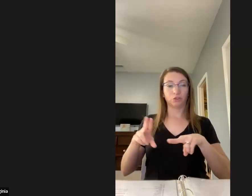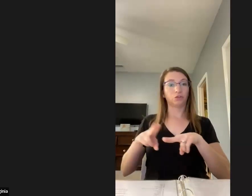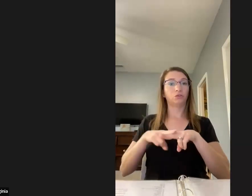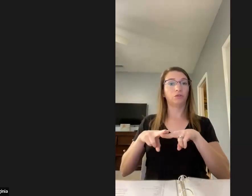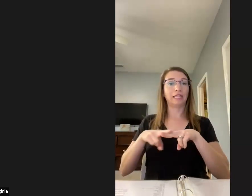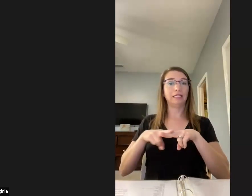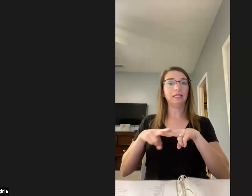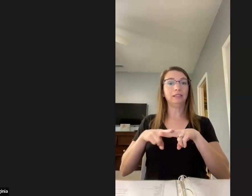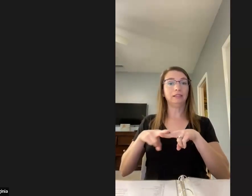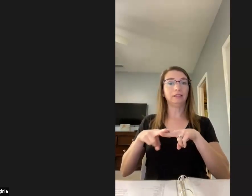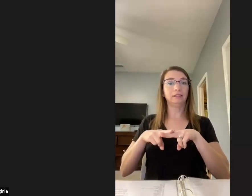Train.